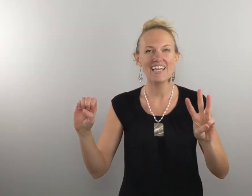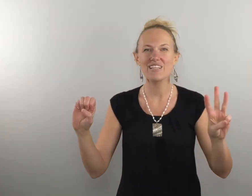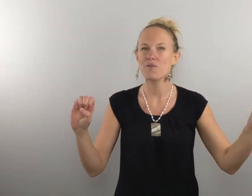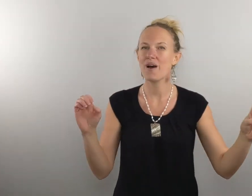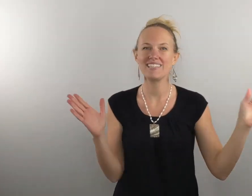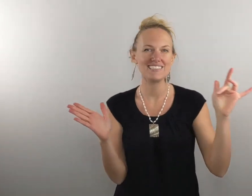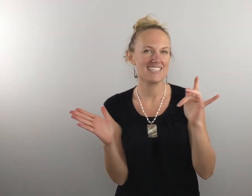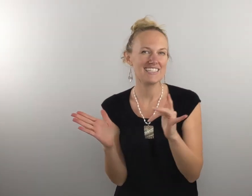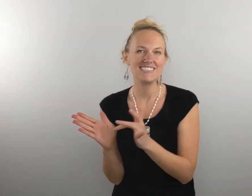the west.